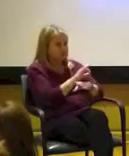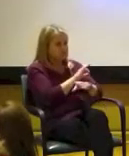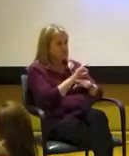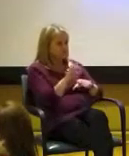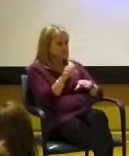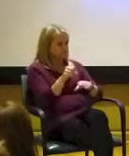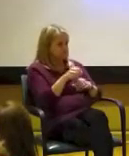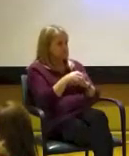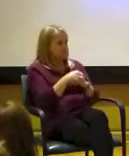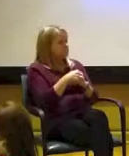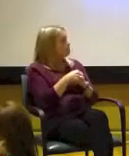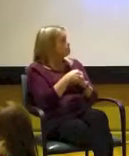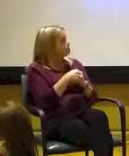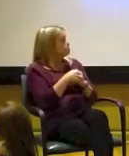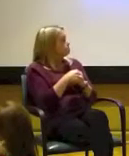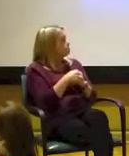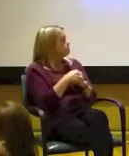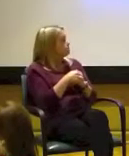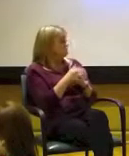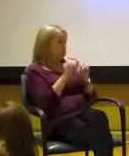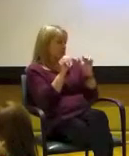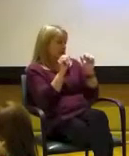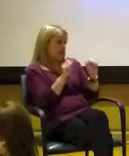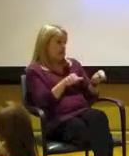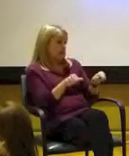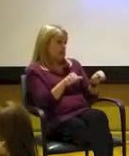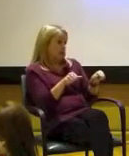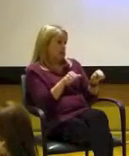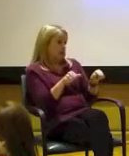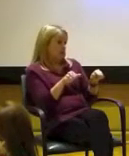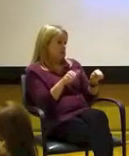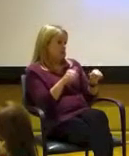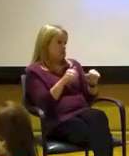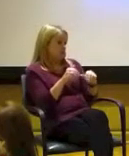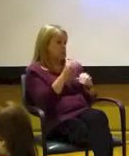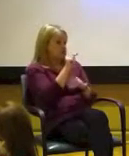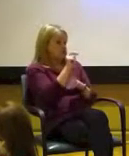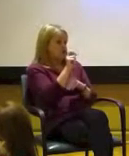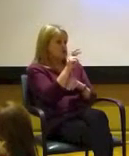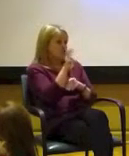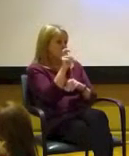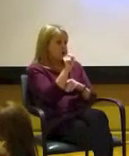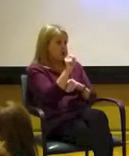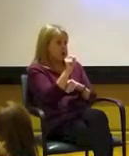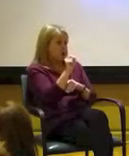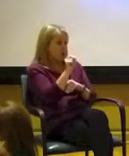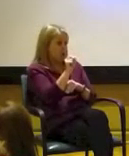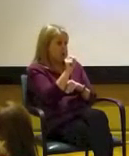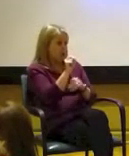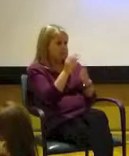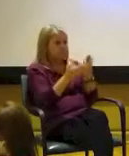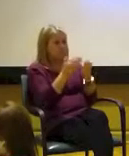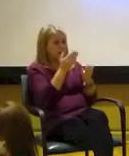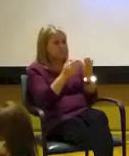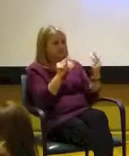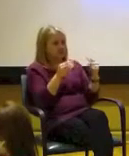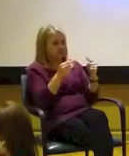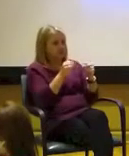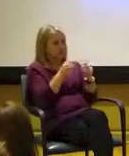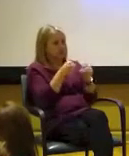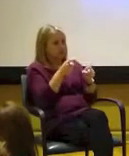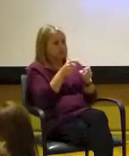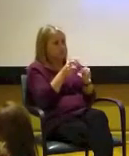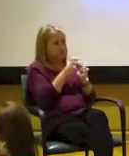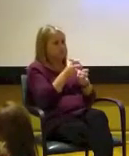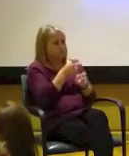be what we call upper motor neuron, meaning it's more like the injuries in the spinal